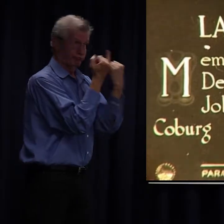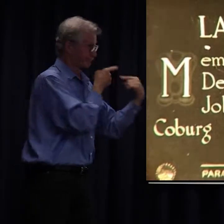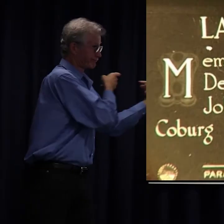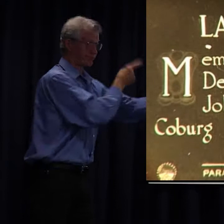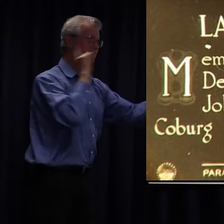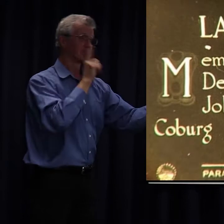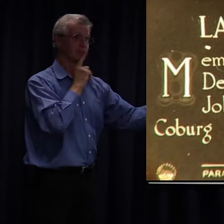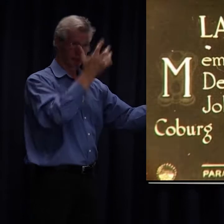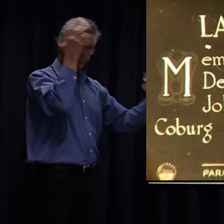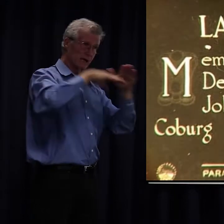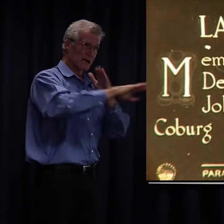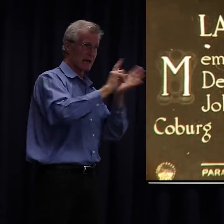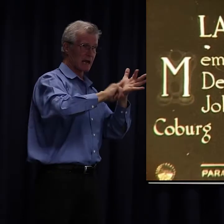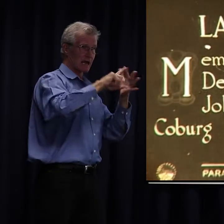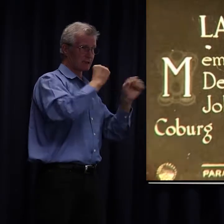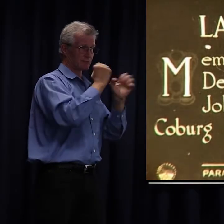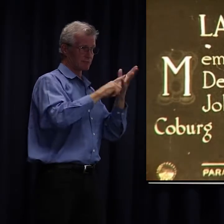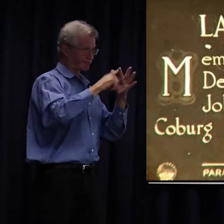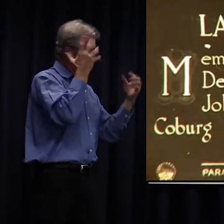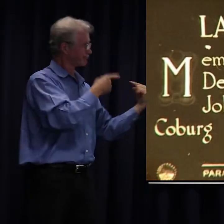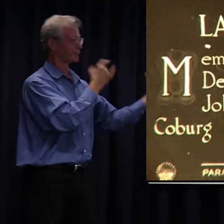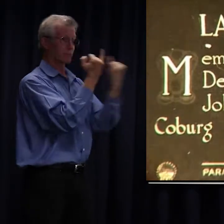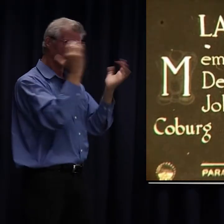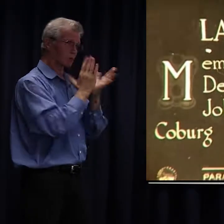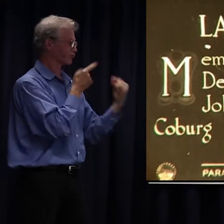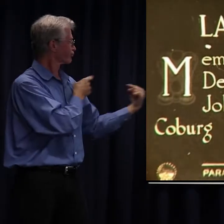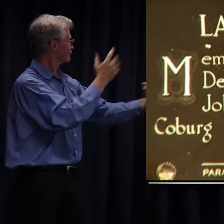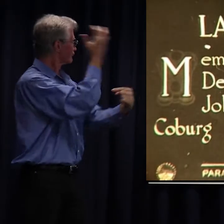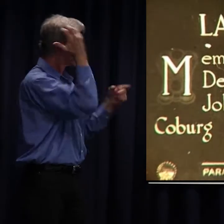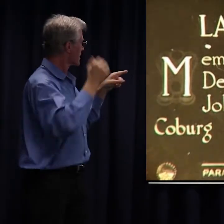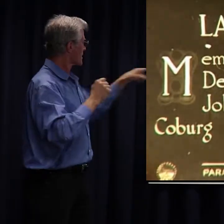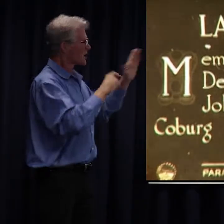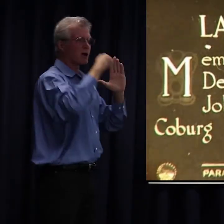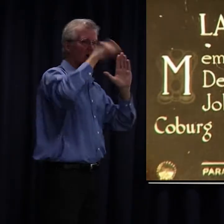we had a deaf team who would play against mainstream teams.